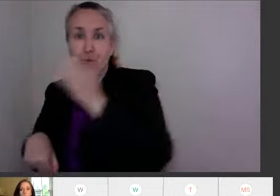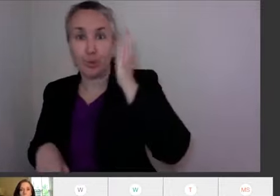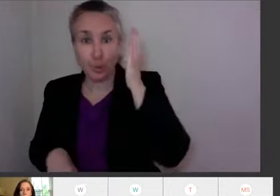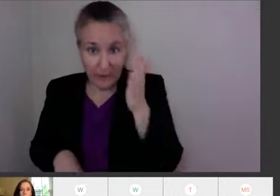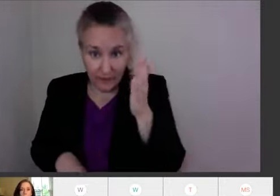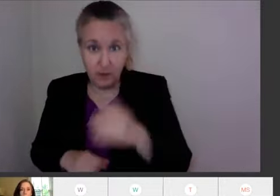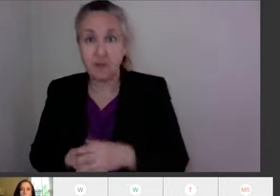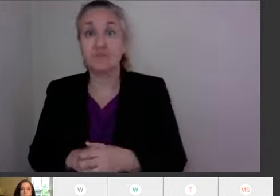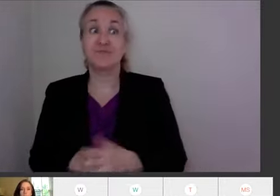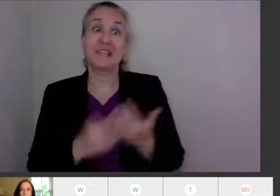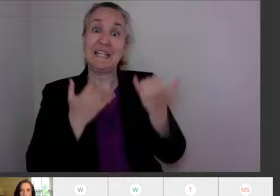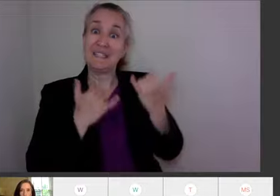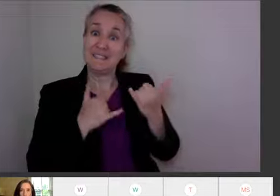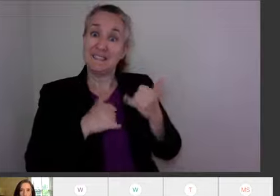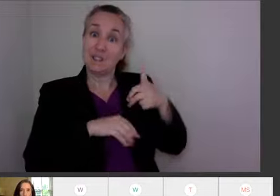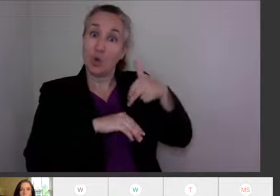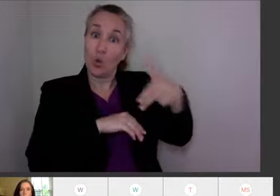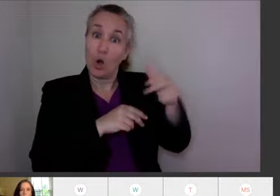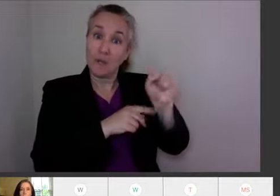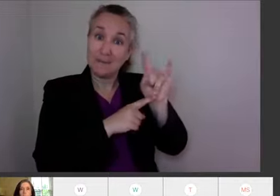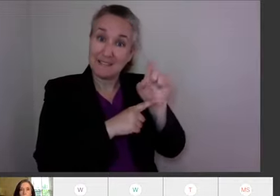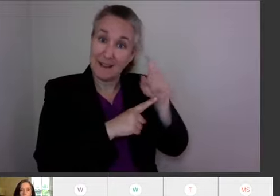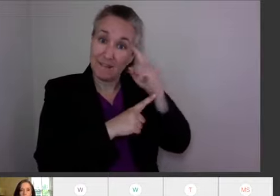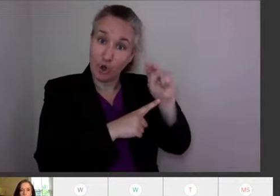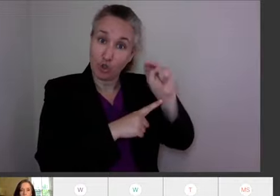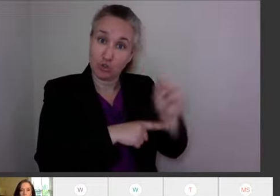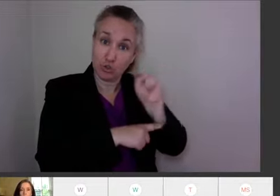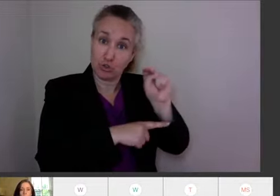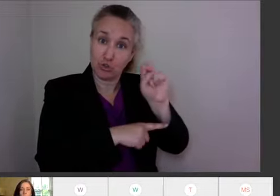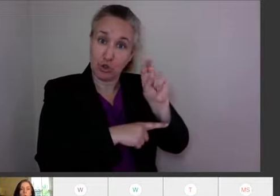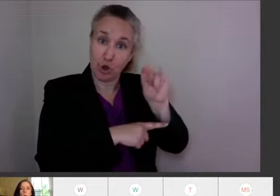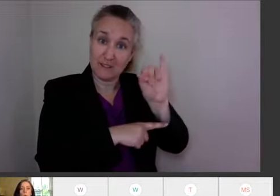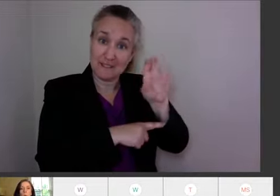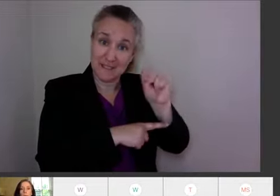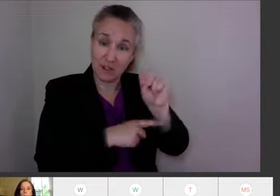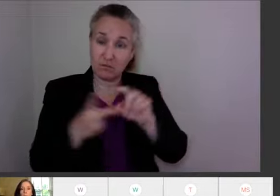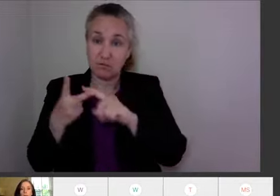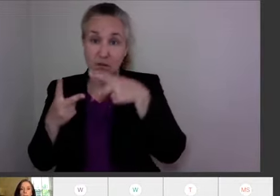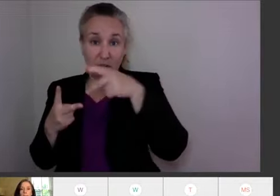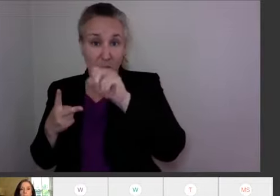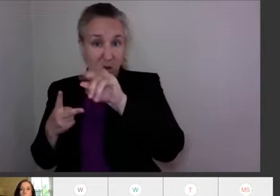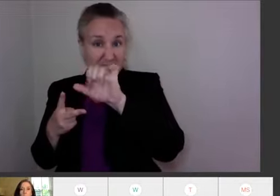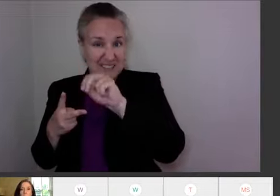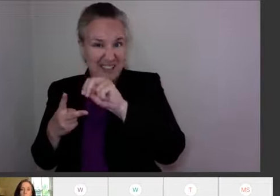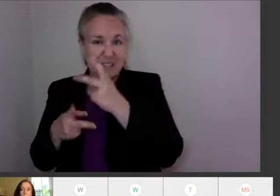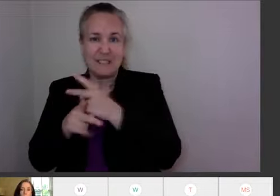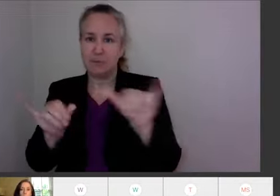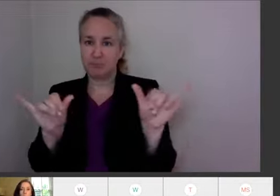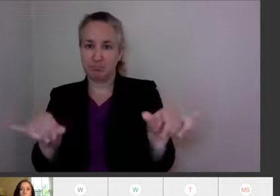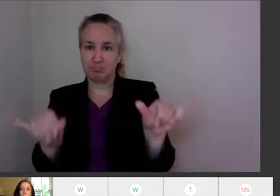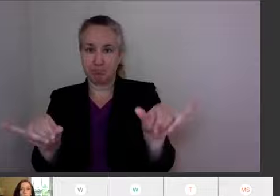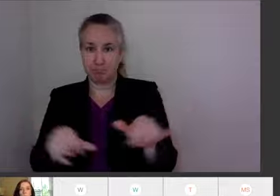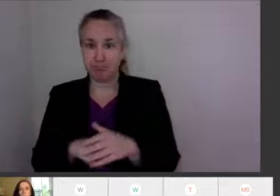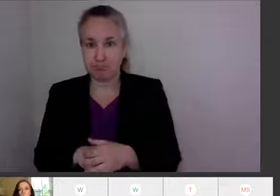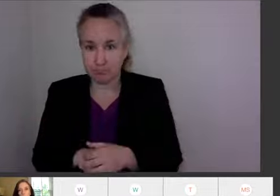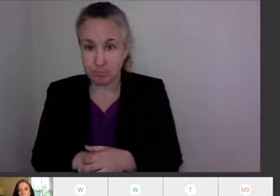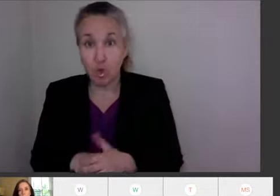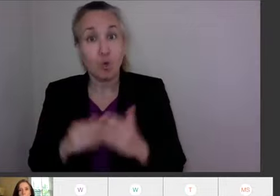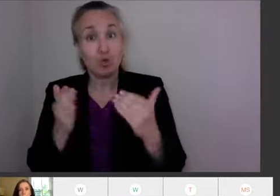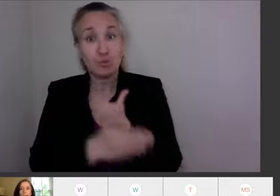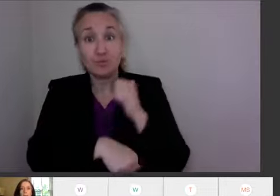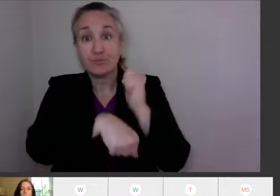existing walk-up sites in Norristown and Pottstown. We'll announce the details of where those sites